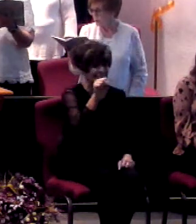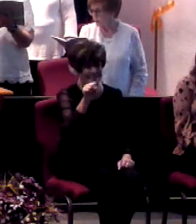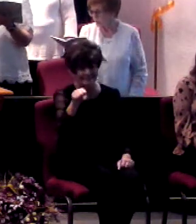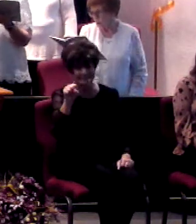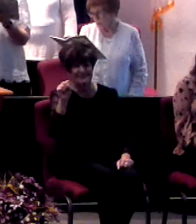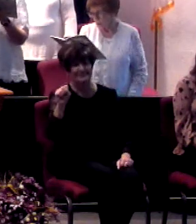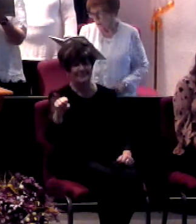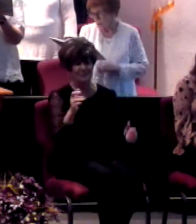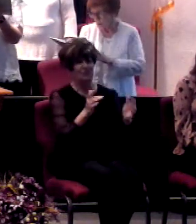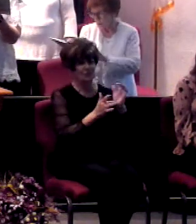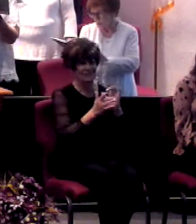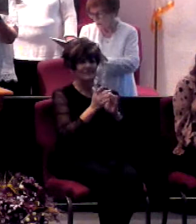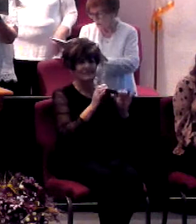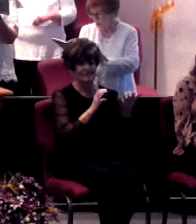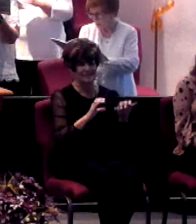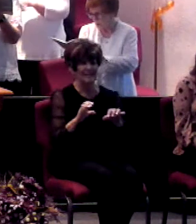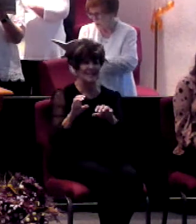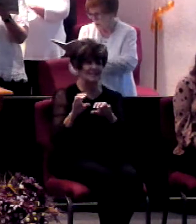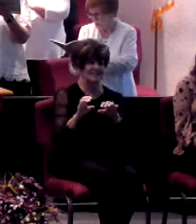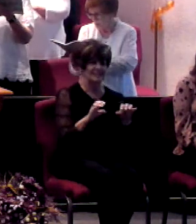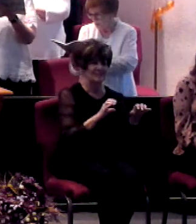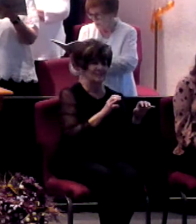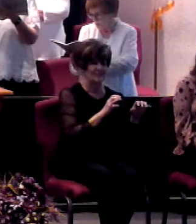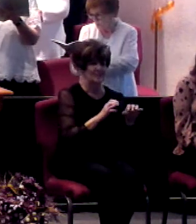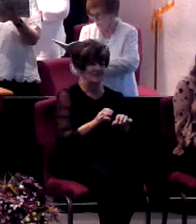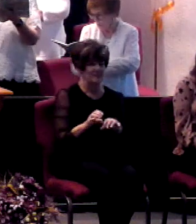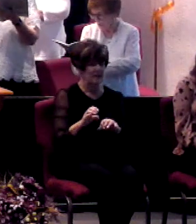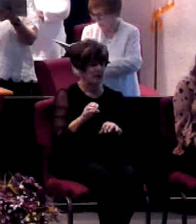He does. Does our God intend to dwell again?